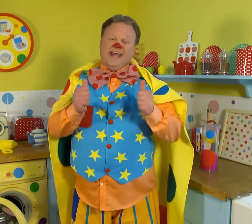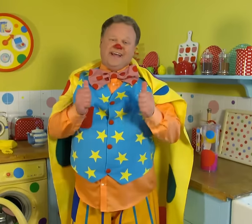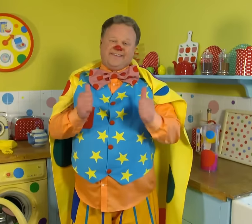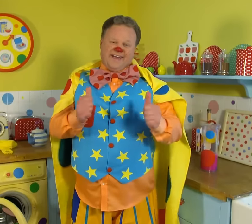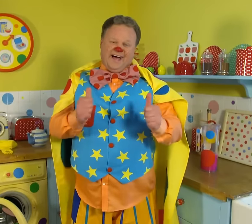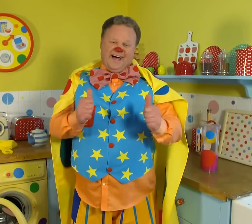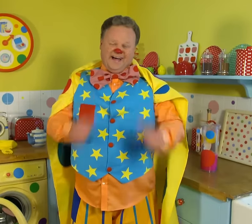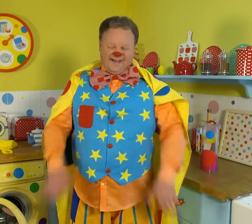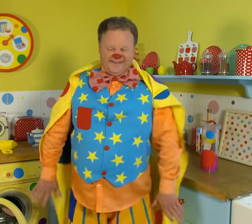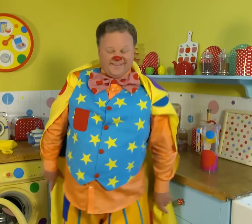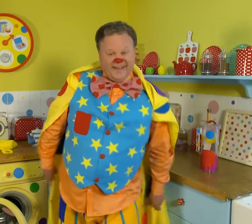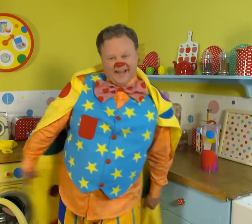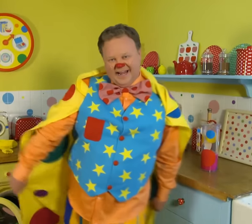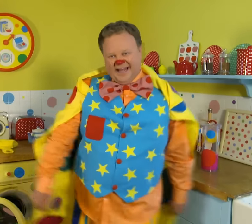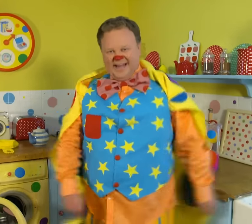shining stars!